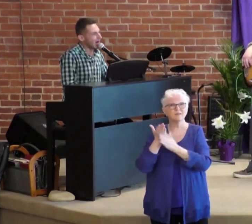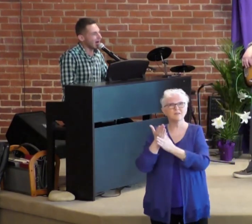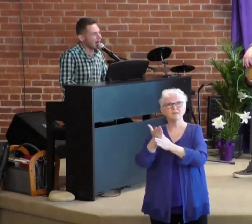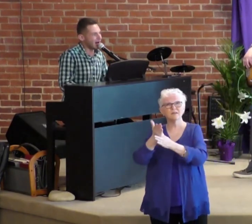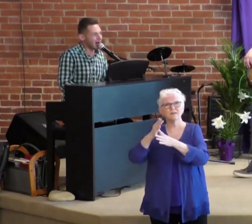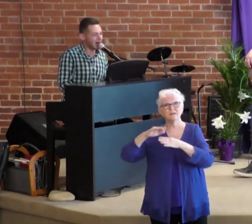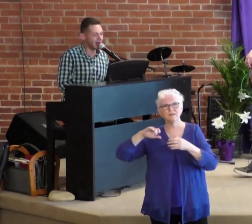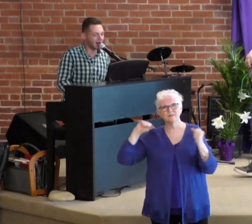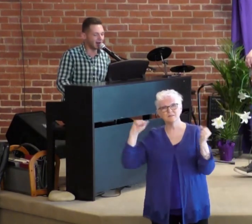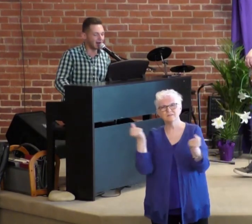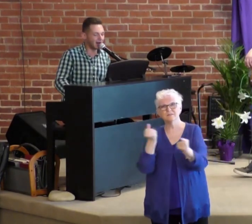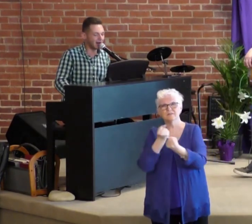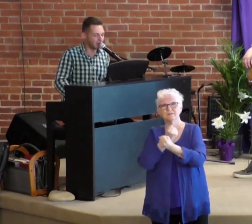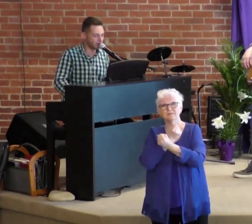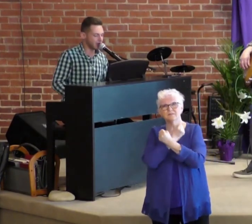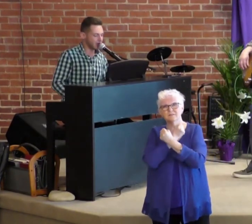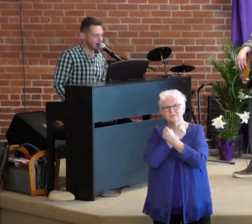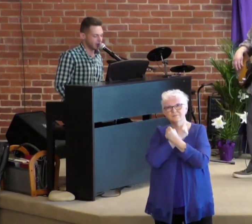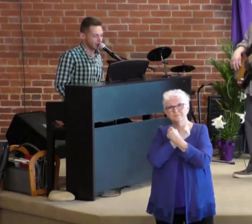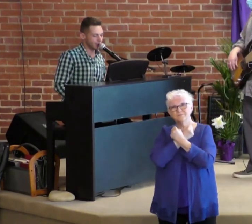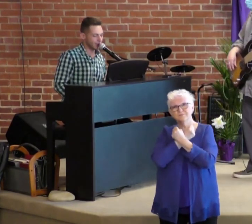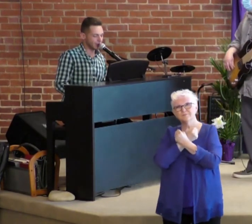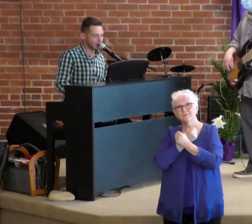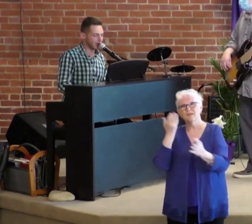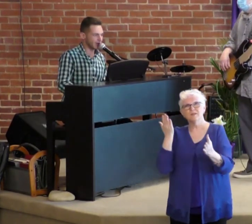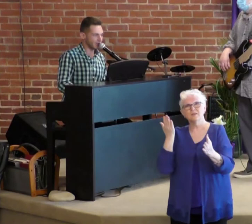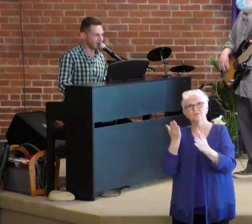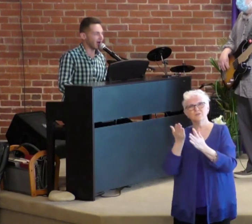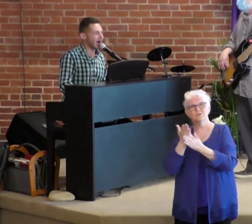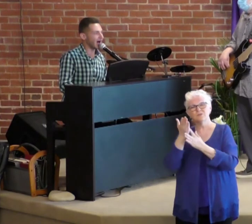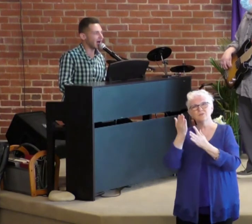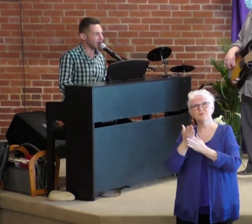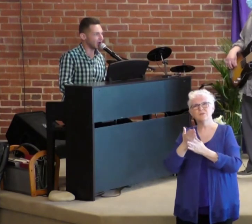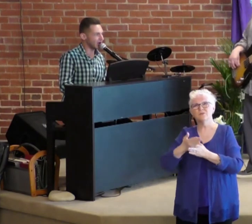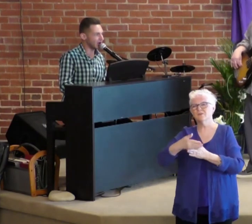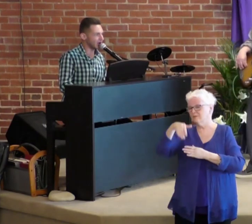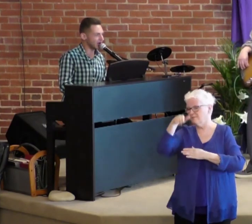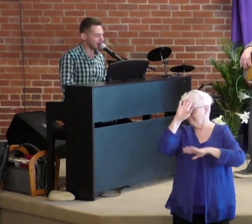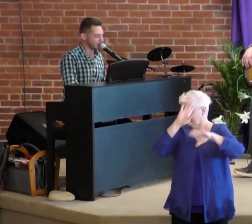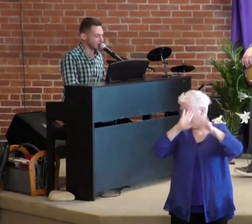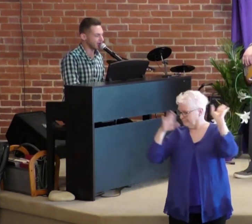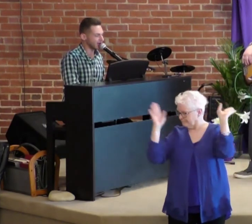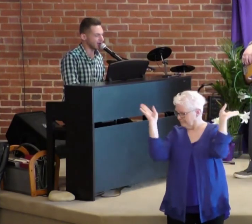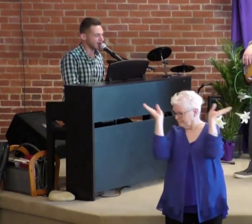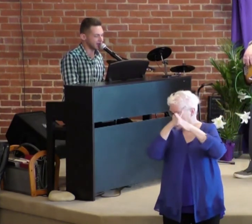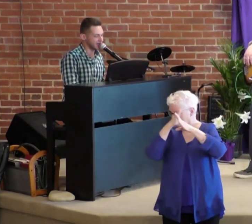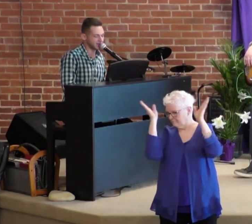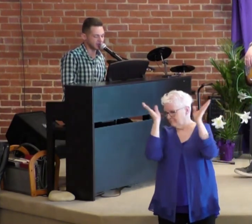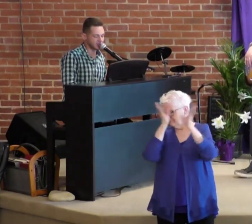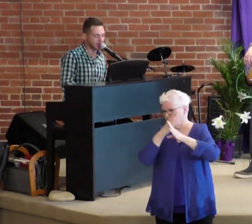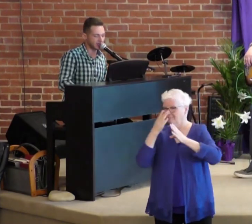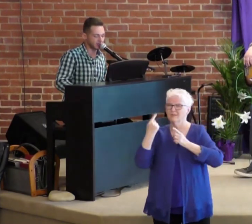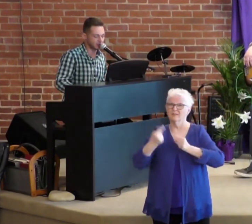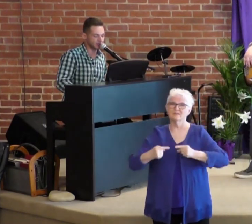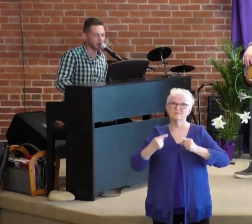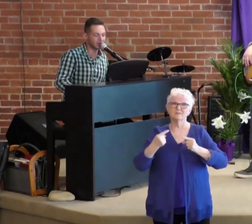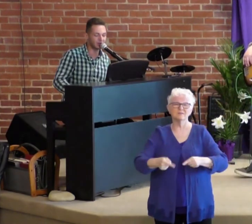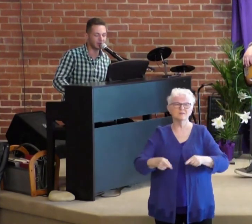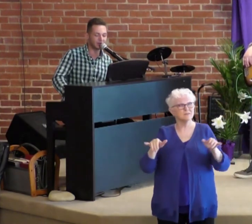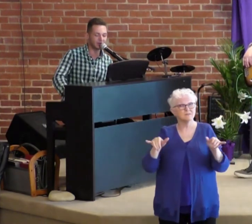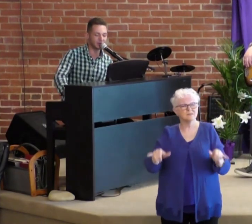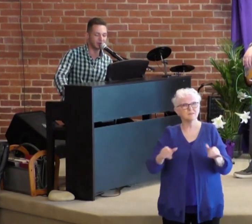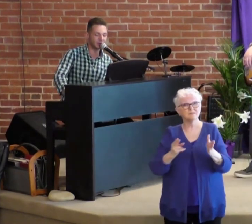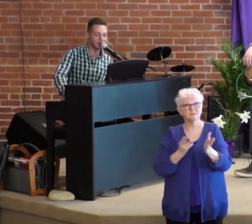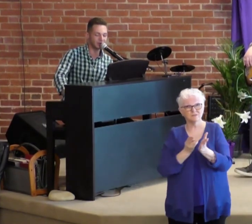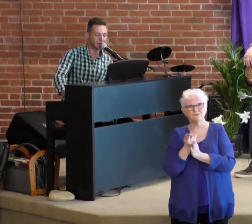His love, through the fire and flood, it's still